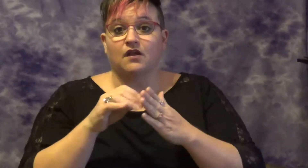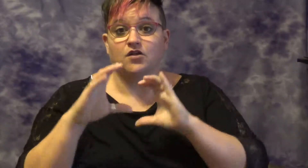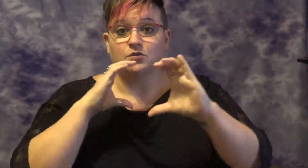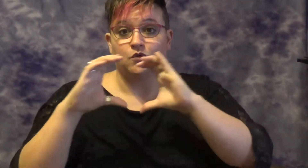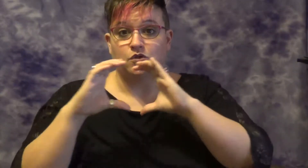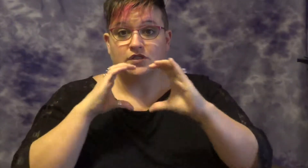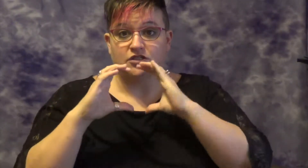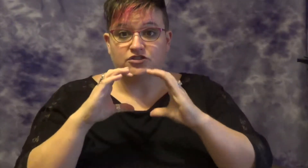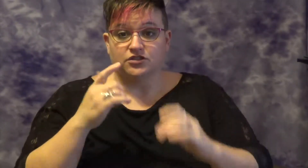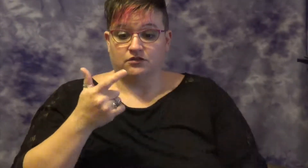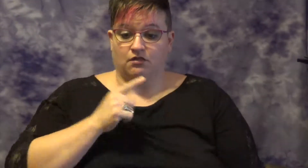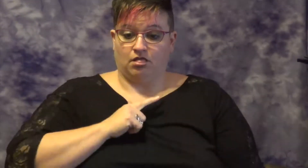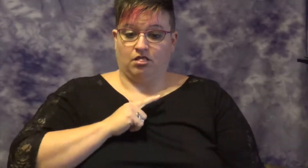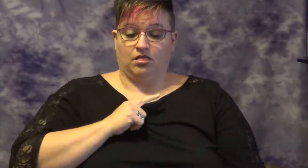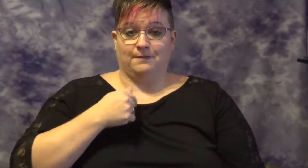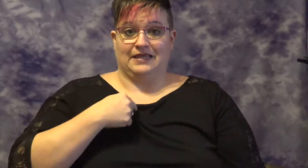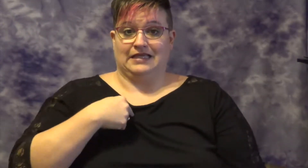I want you to remember that communication